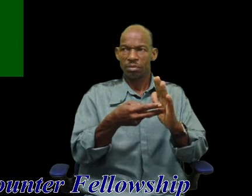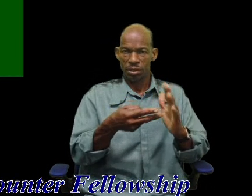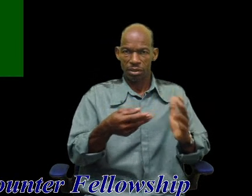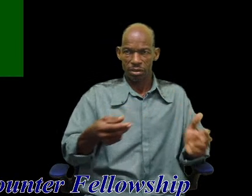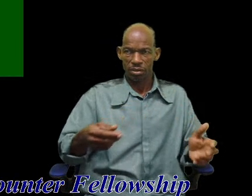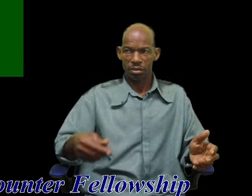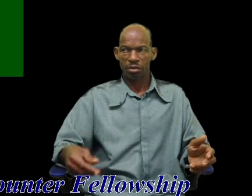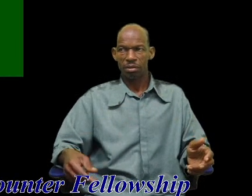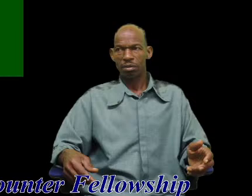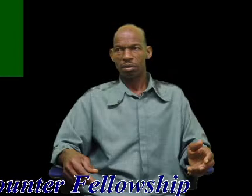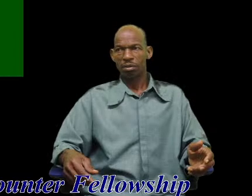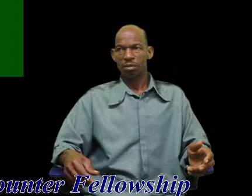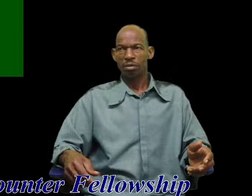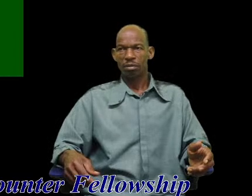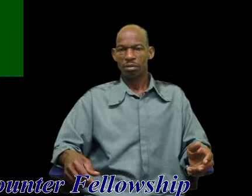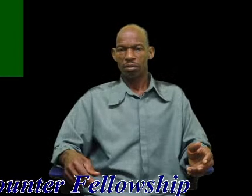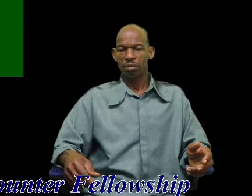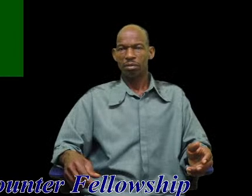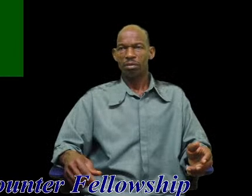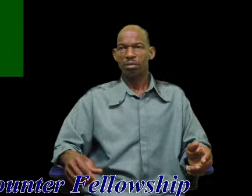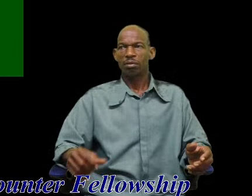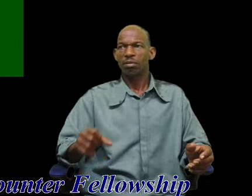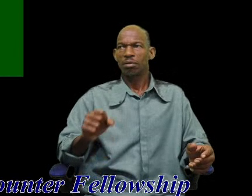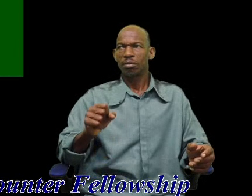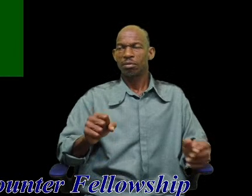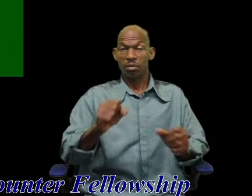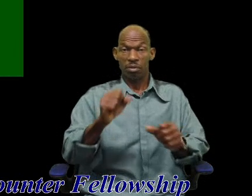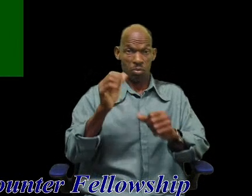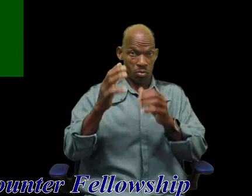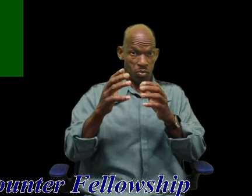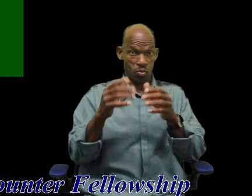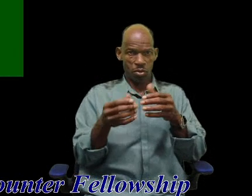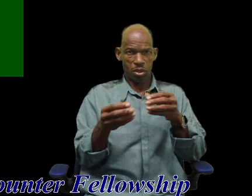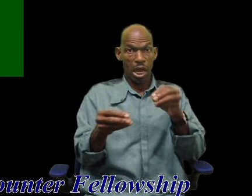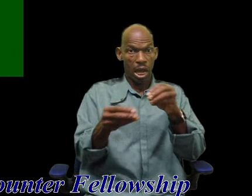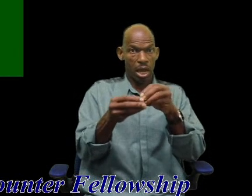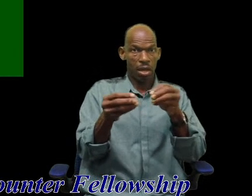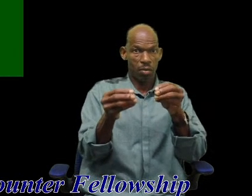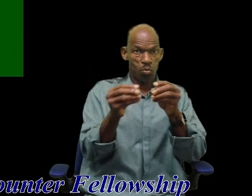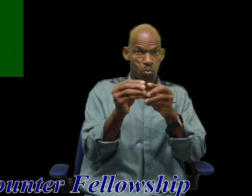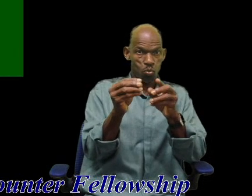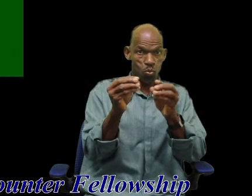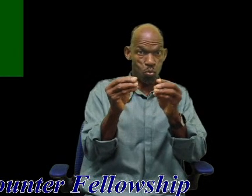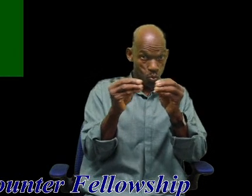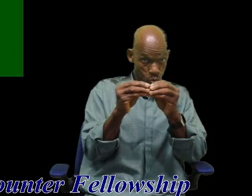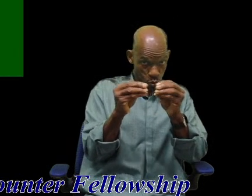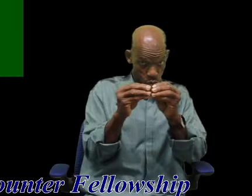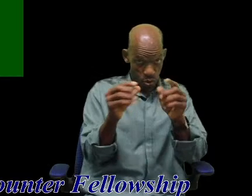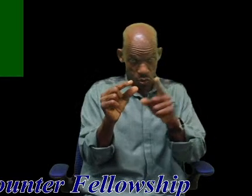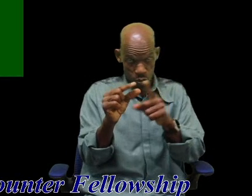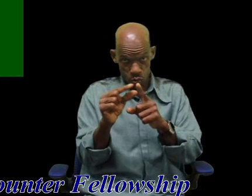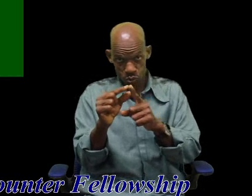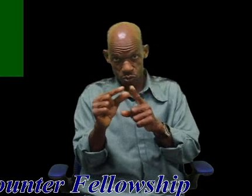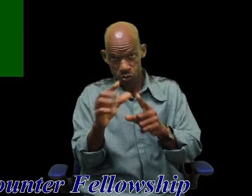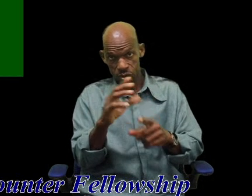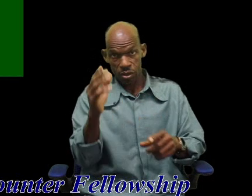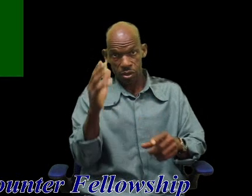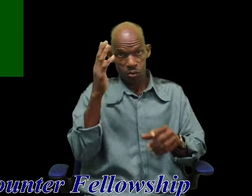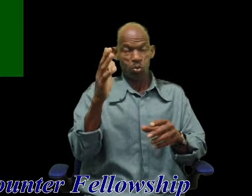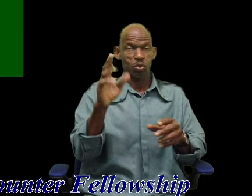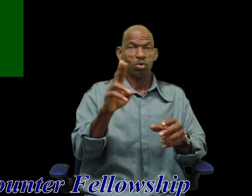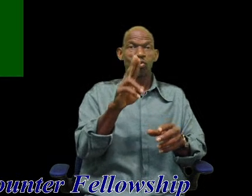So I'm going to continue writing some words. We have, because I will be using these words, we